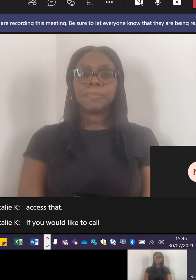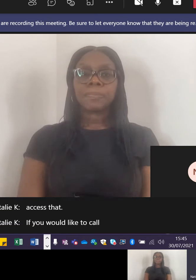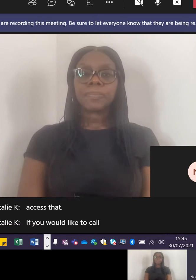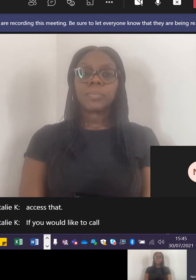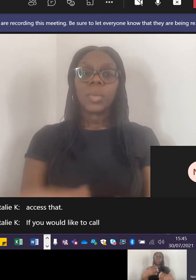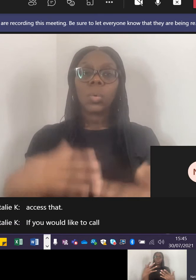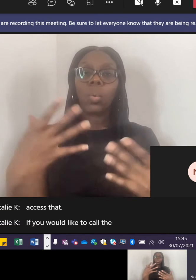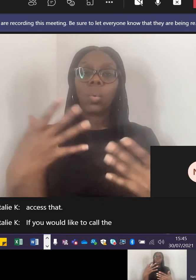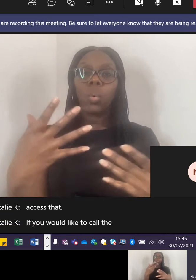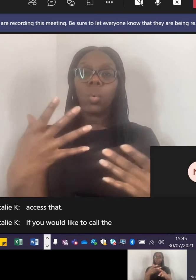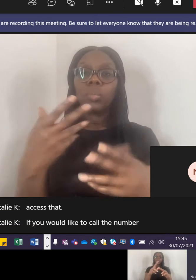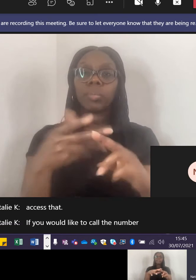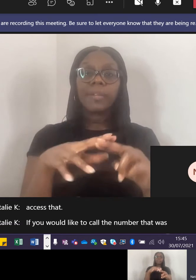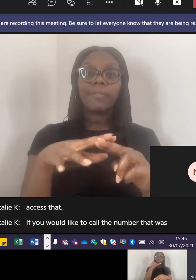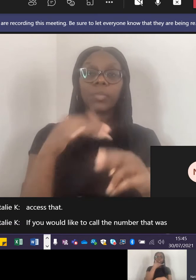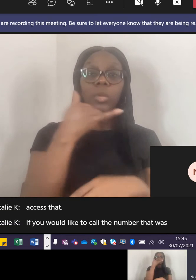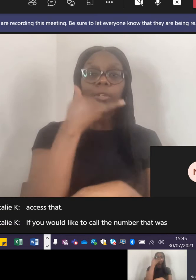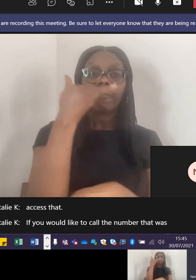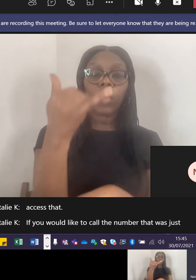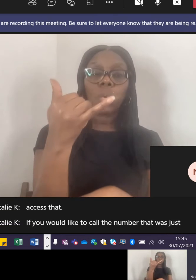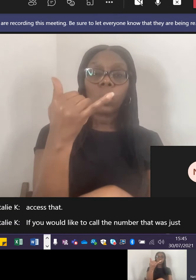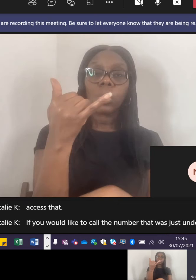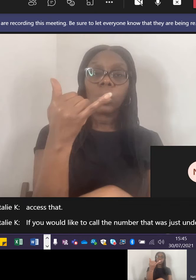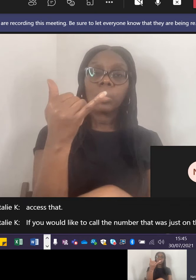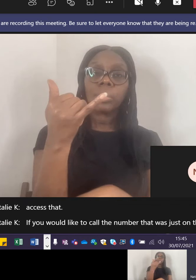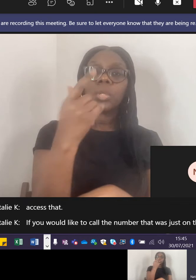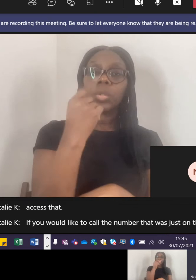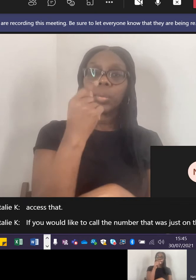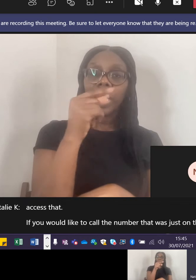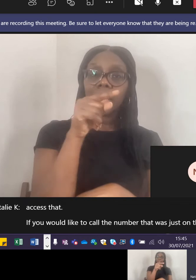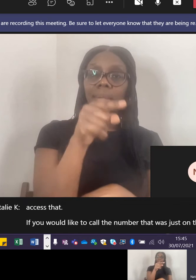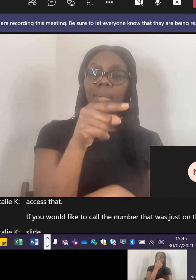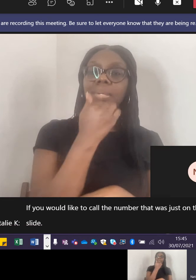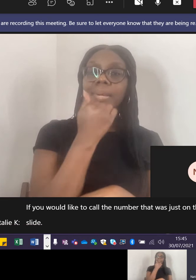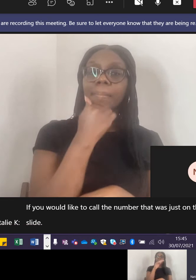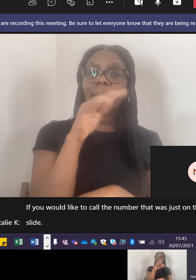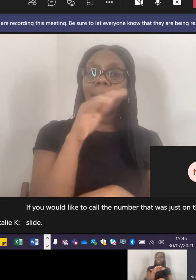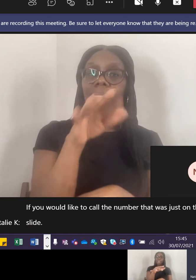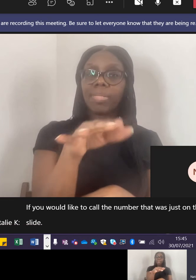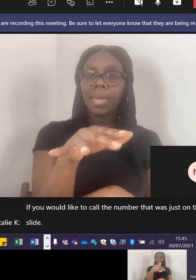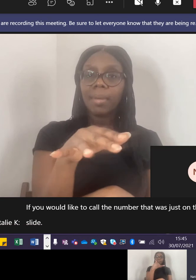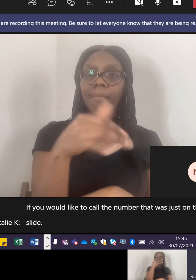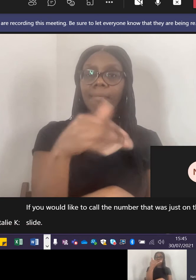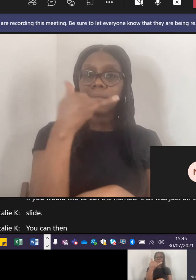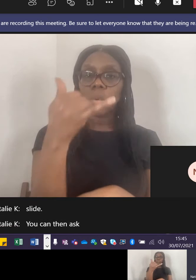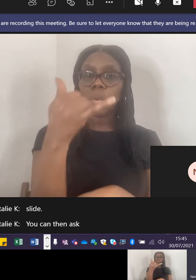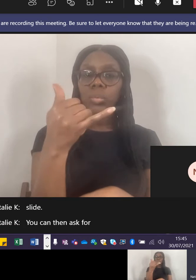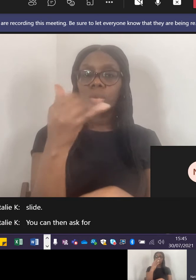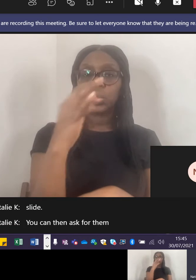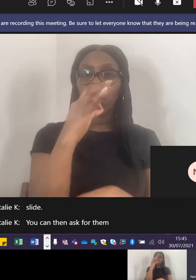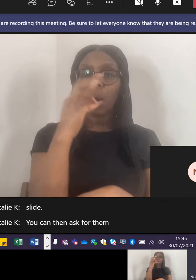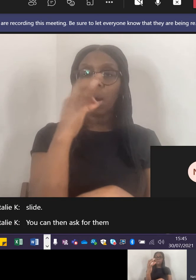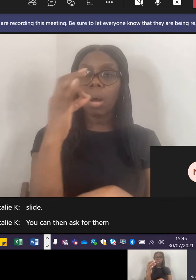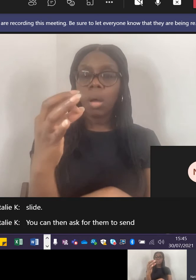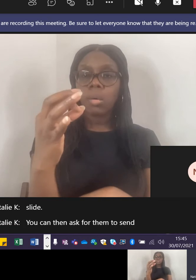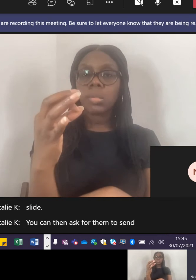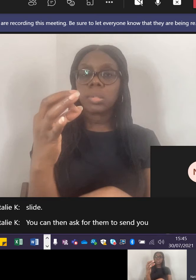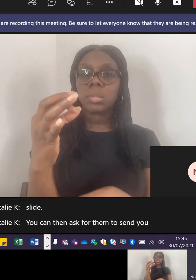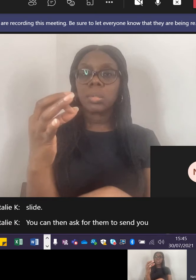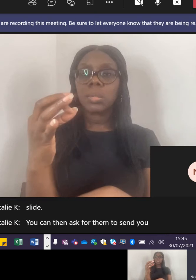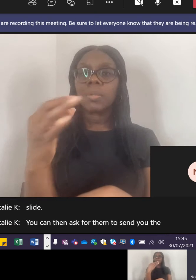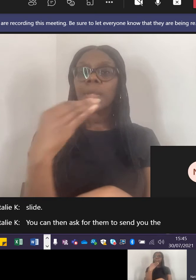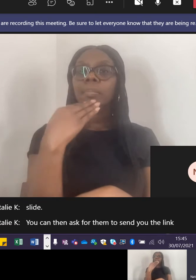the number that was just on this slide, you can then ask for them to send you